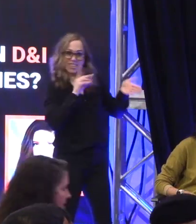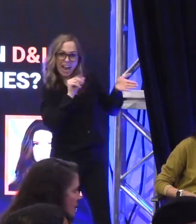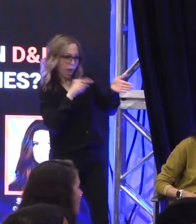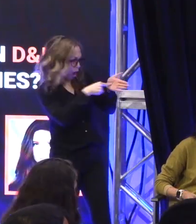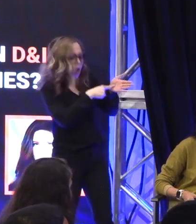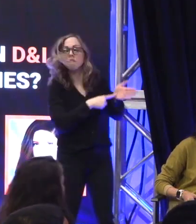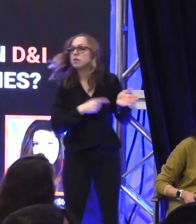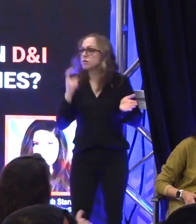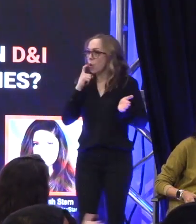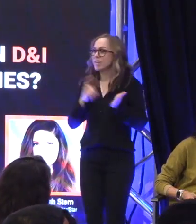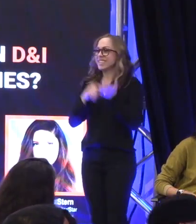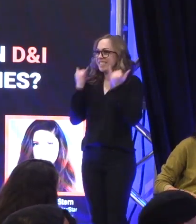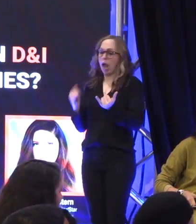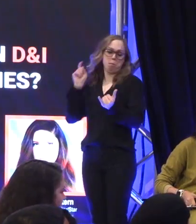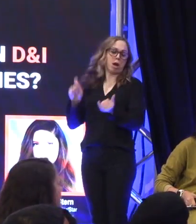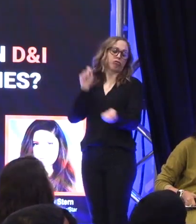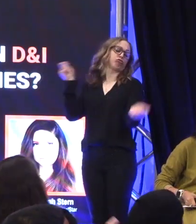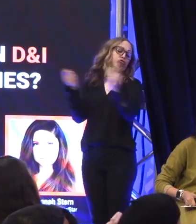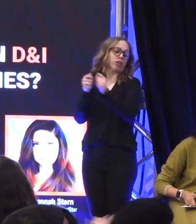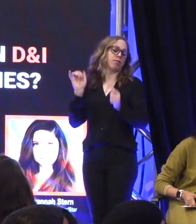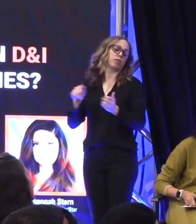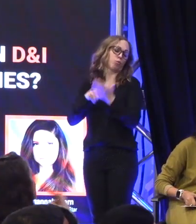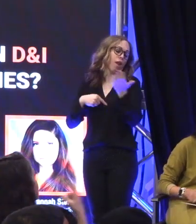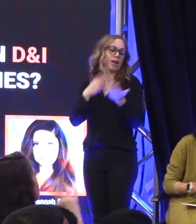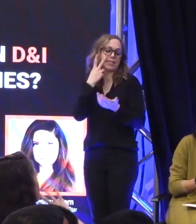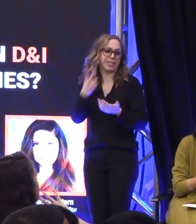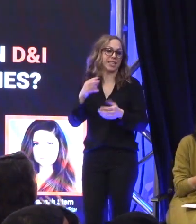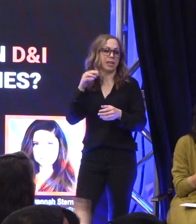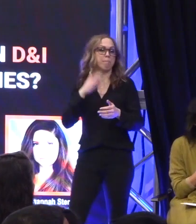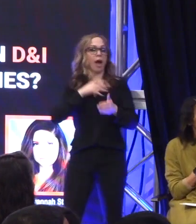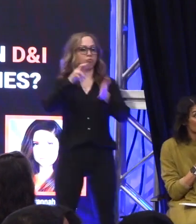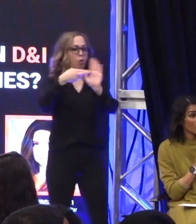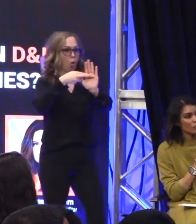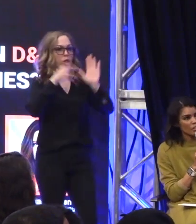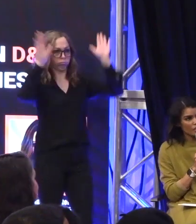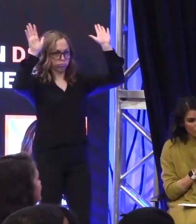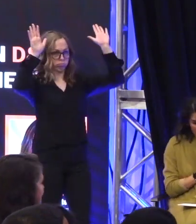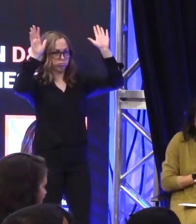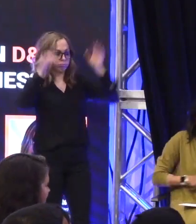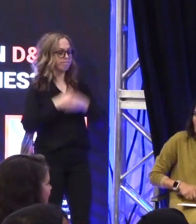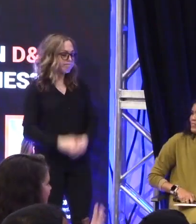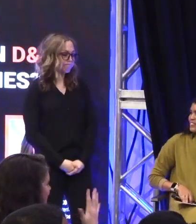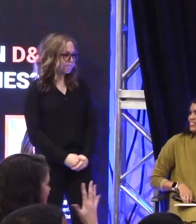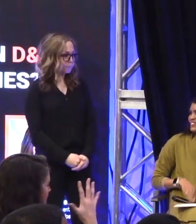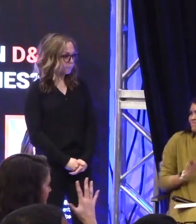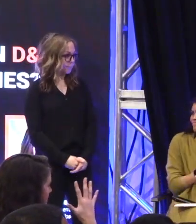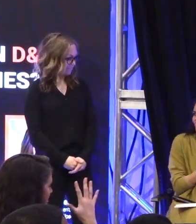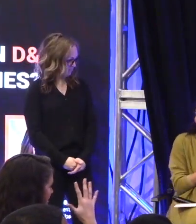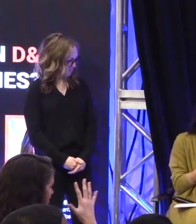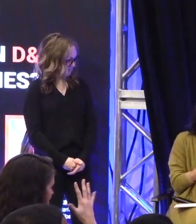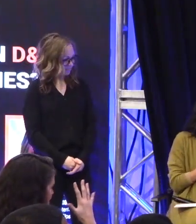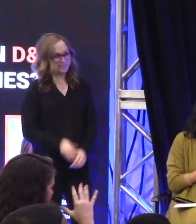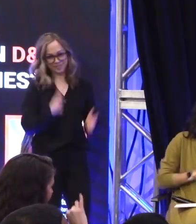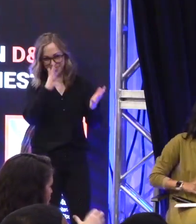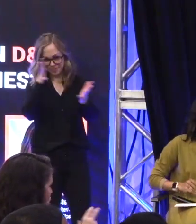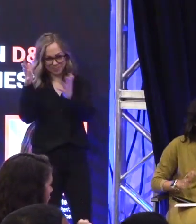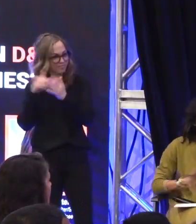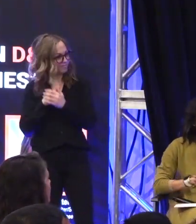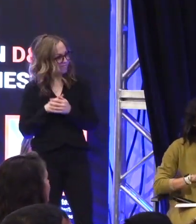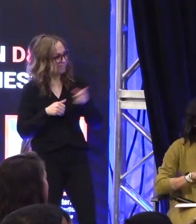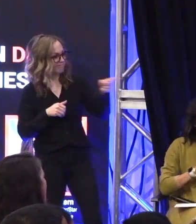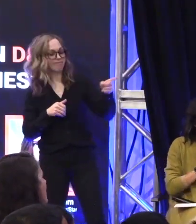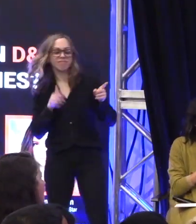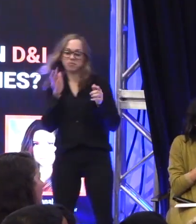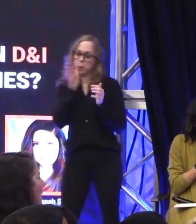have to do this. And so that's what I see the role that I play at UTA. John, go ahead. So I'm going to get a little personal